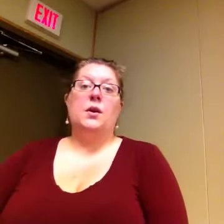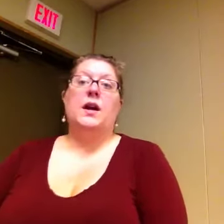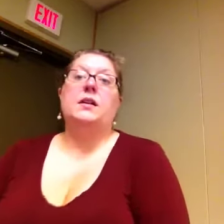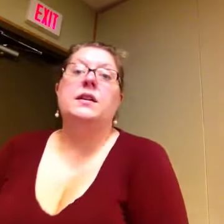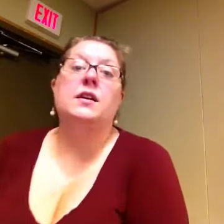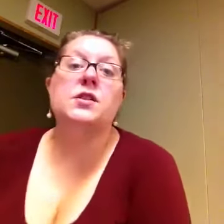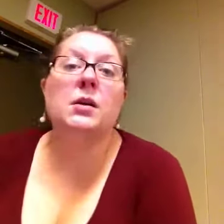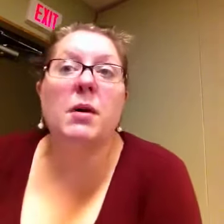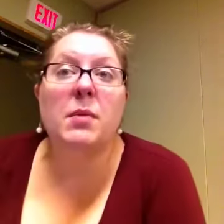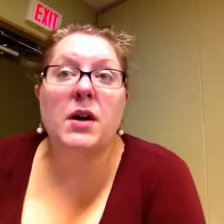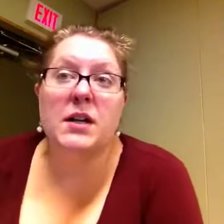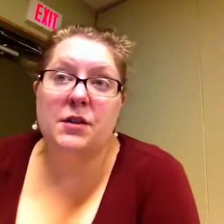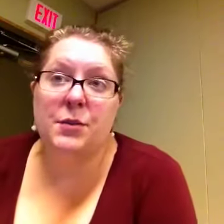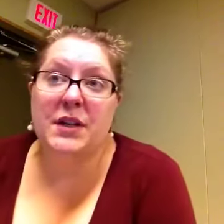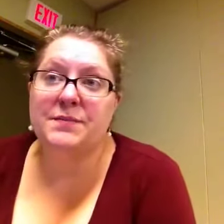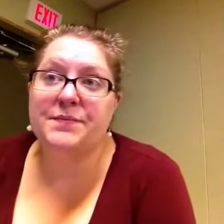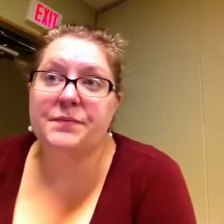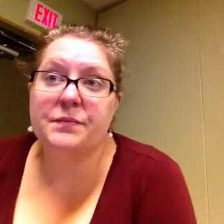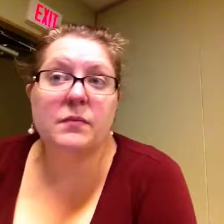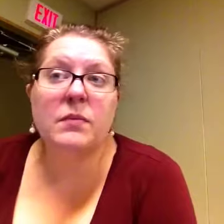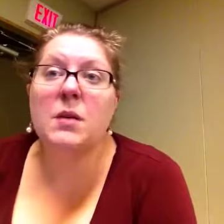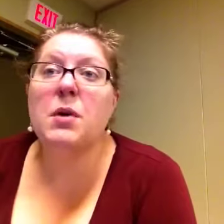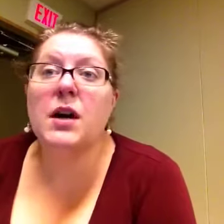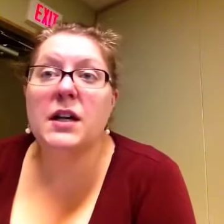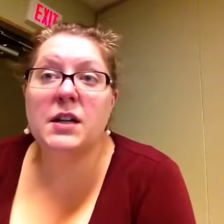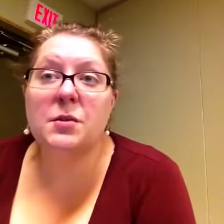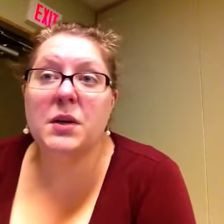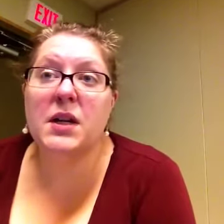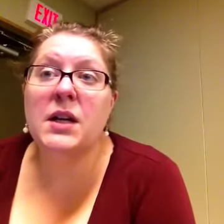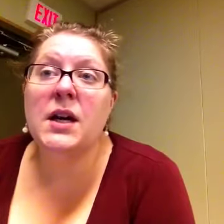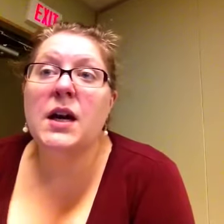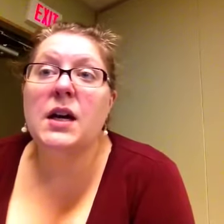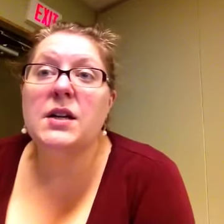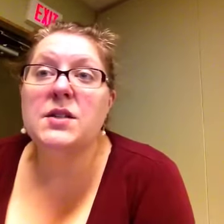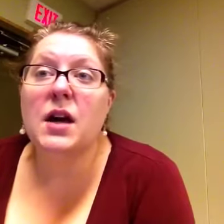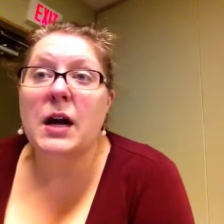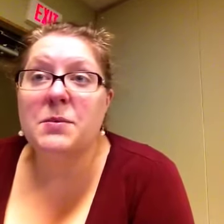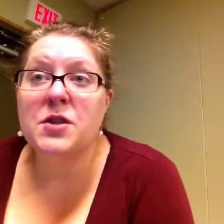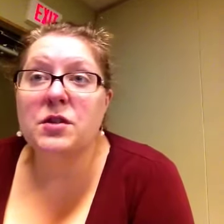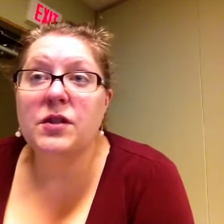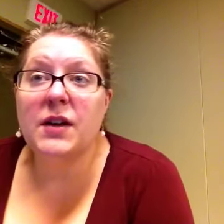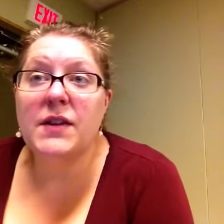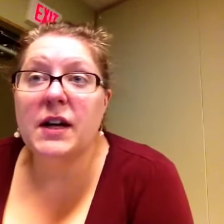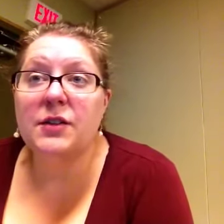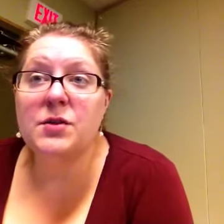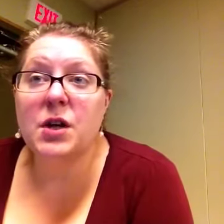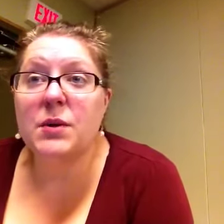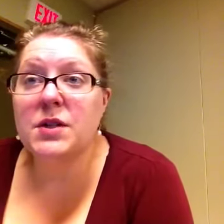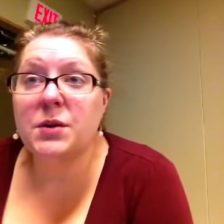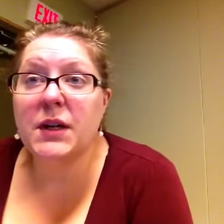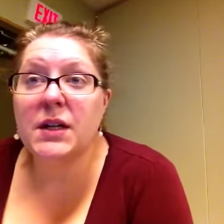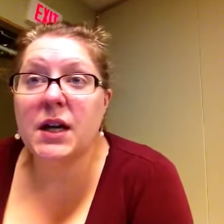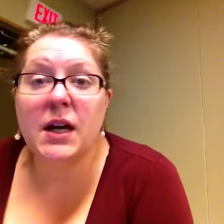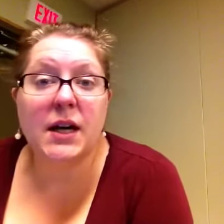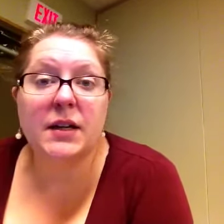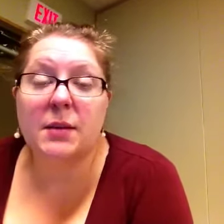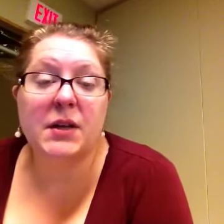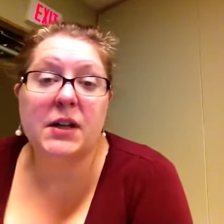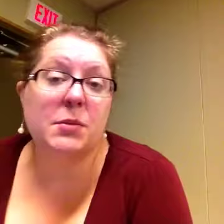Okay, now let's talk about bar 83. Bar 83 is optional to have the altos go into it, and I'm not going to put the